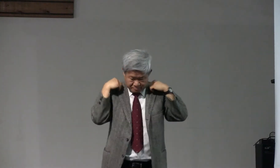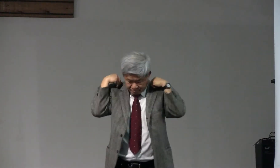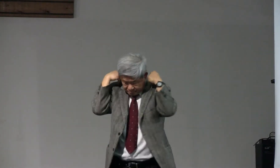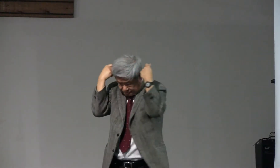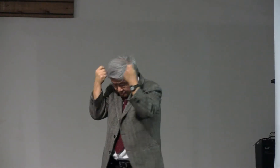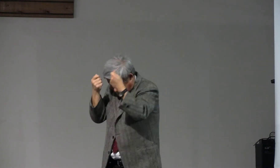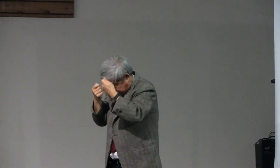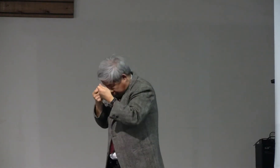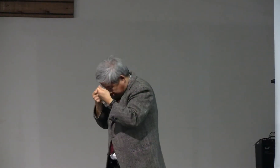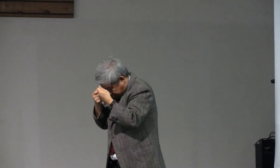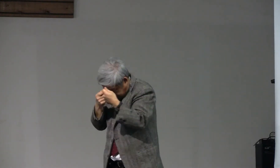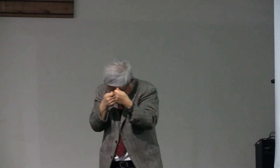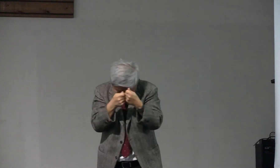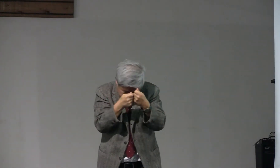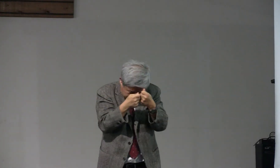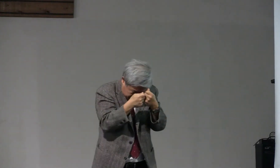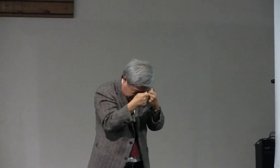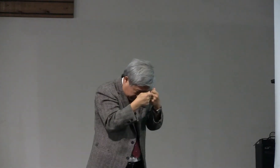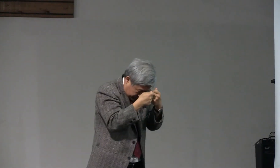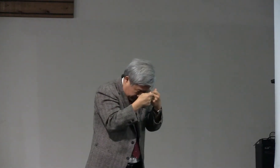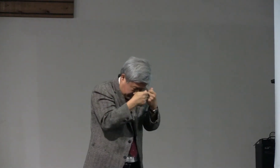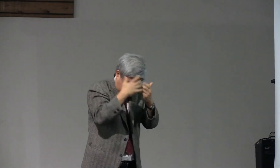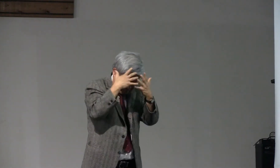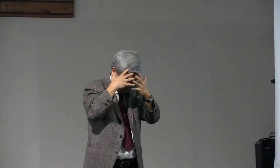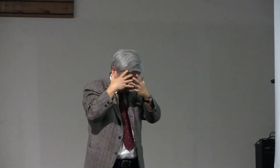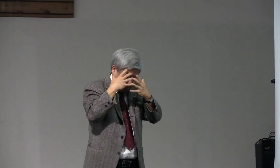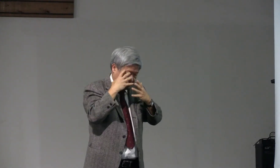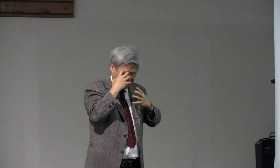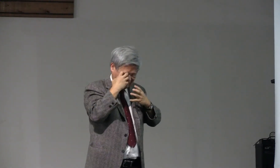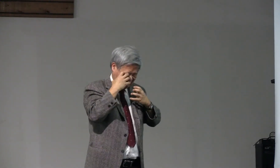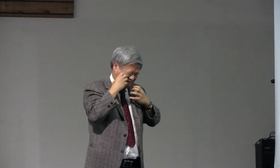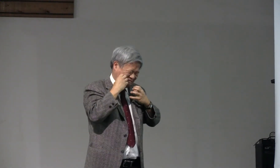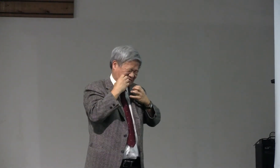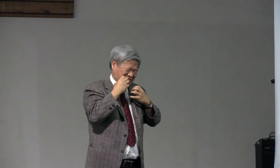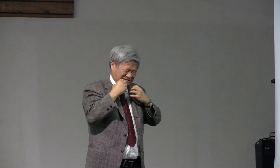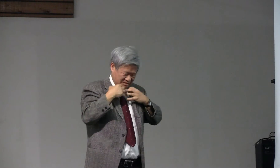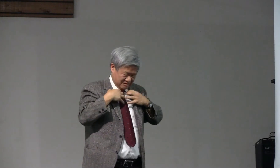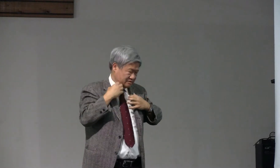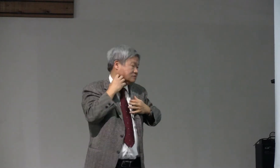And they have to wear a hood to shield their face